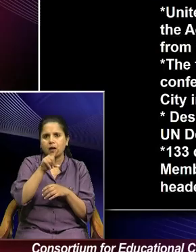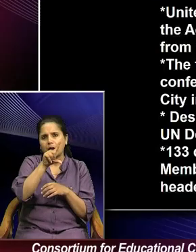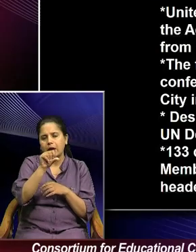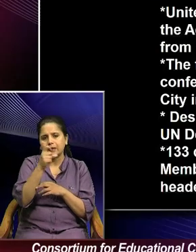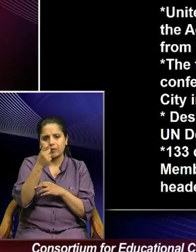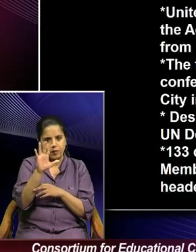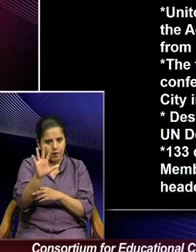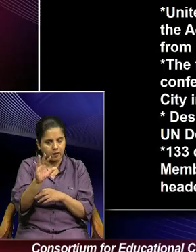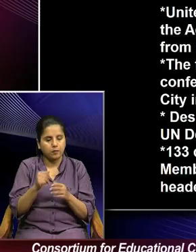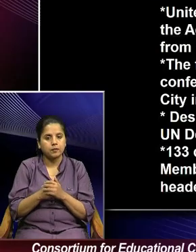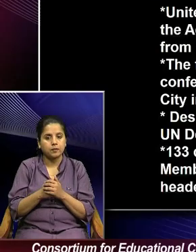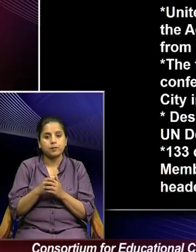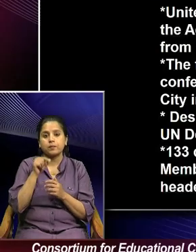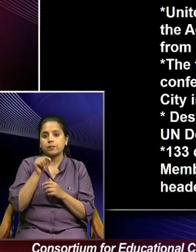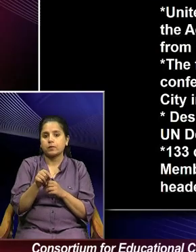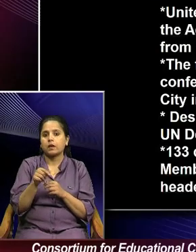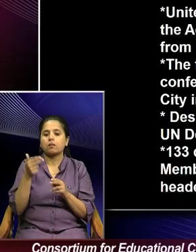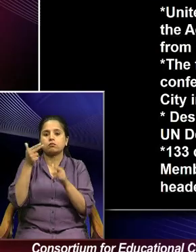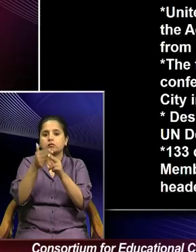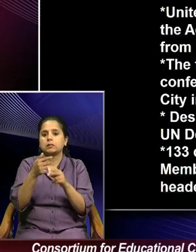1975. It designated